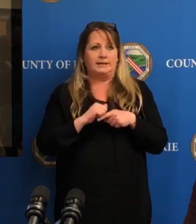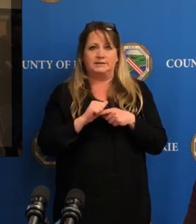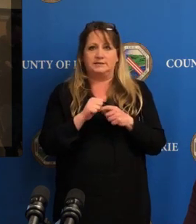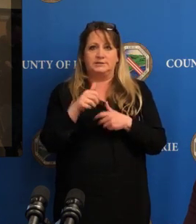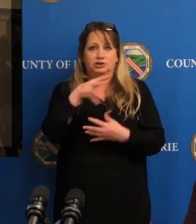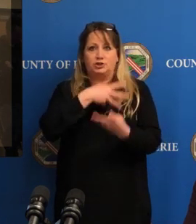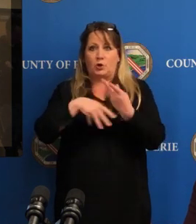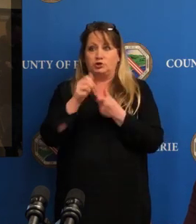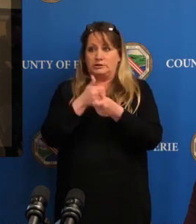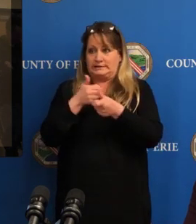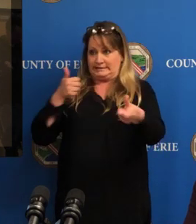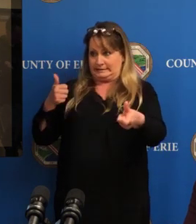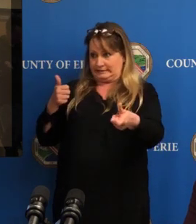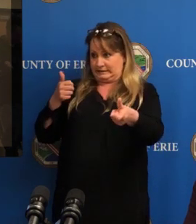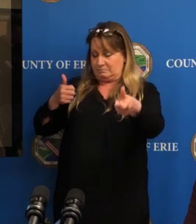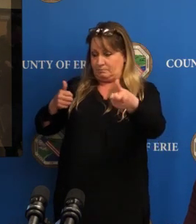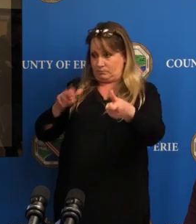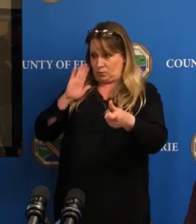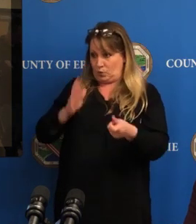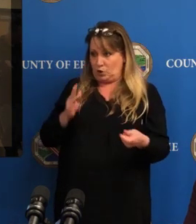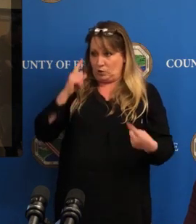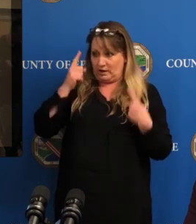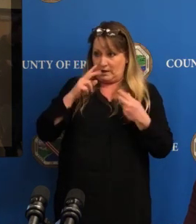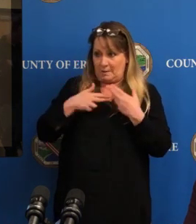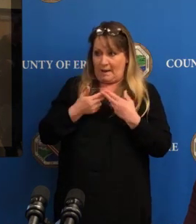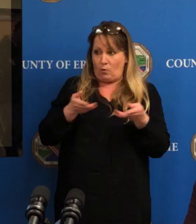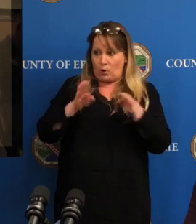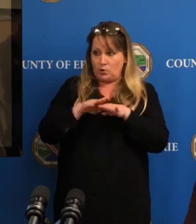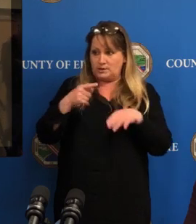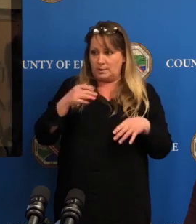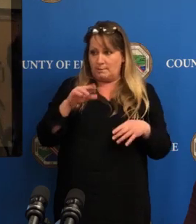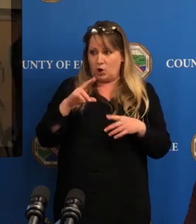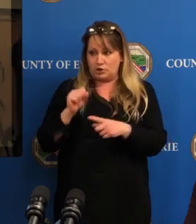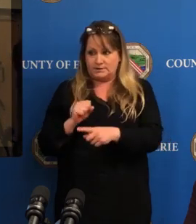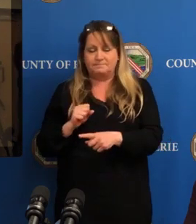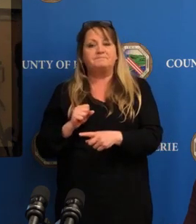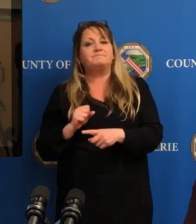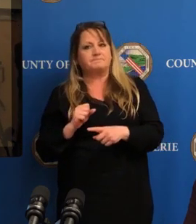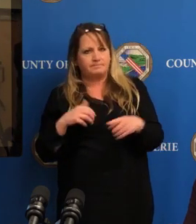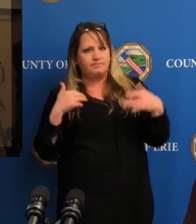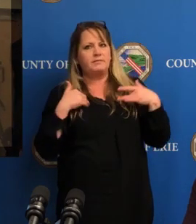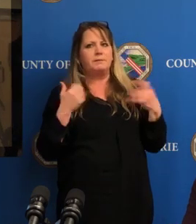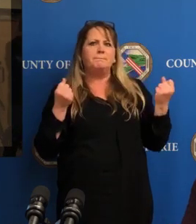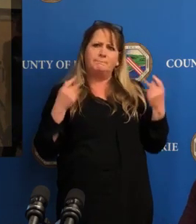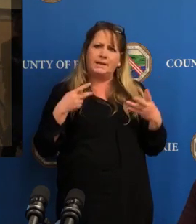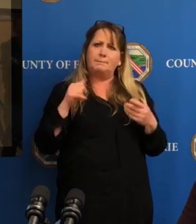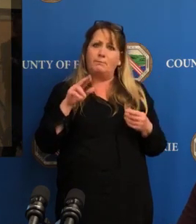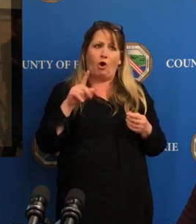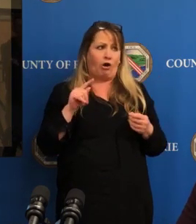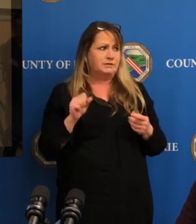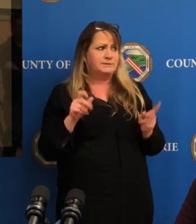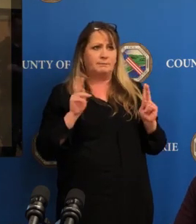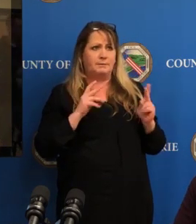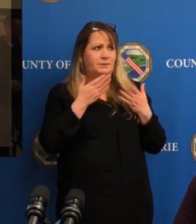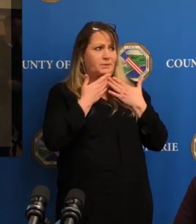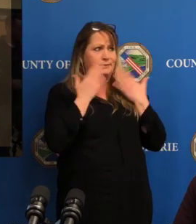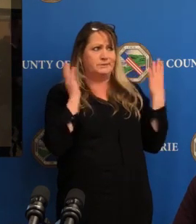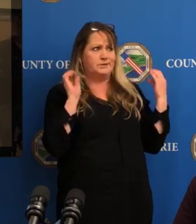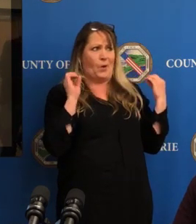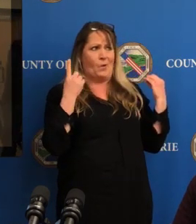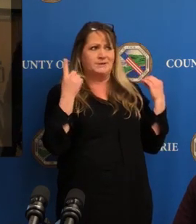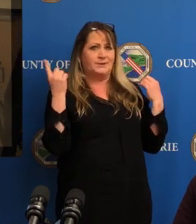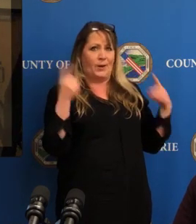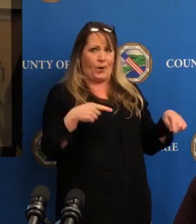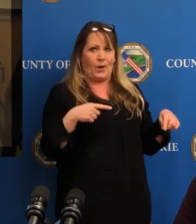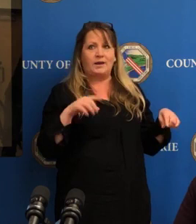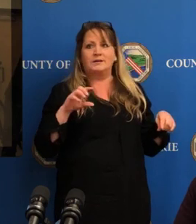consider closing down parks in Erie County? Well, the difference is we have lots of parks where people aren't even going to, and those one park,